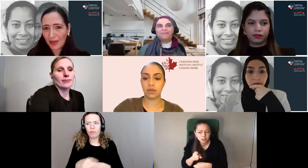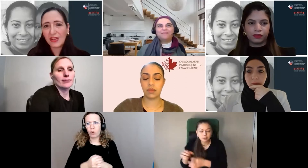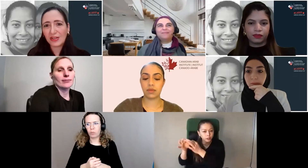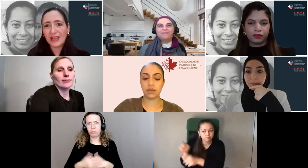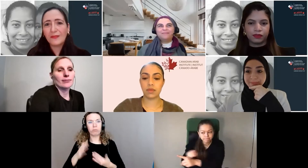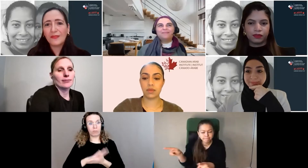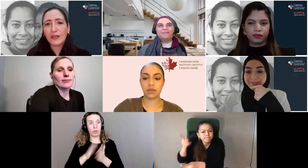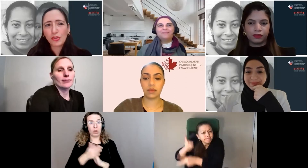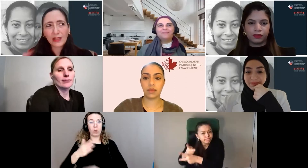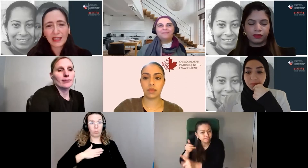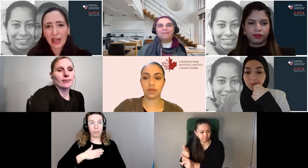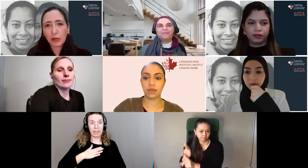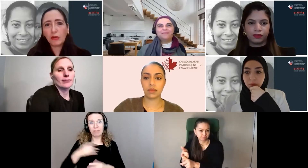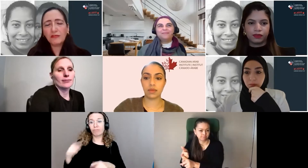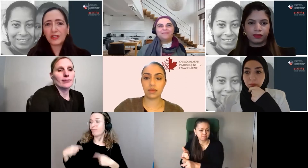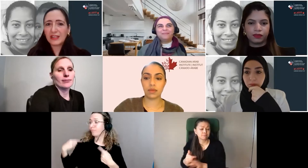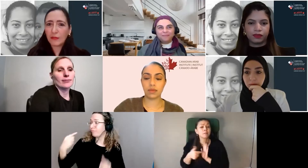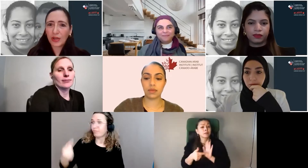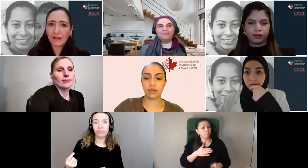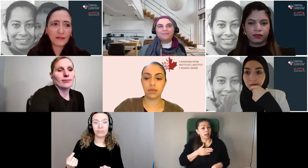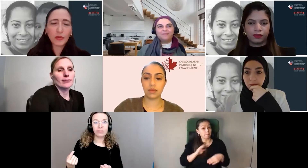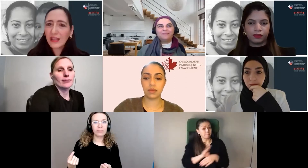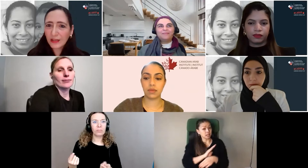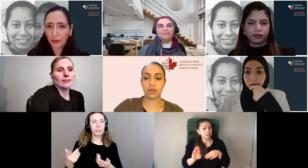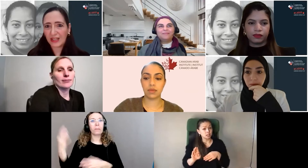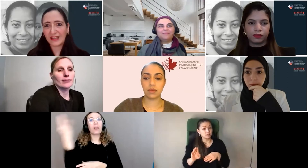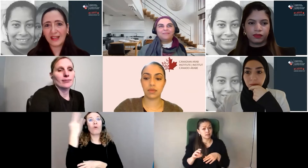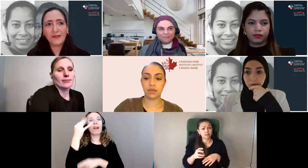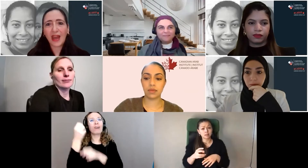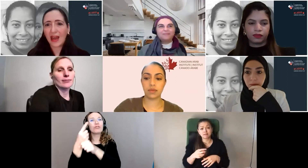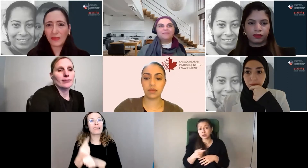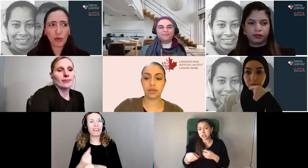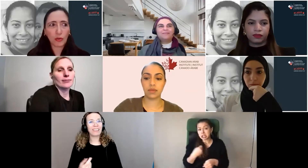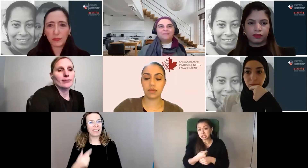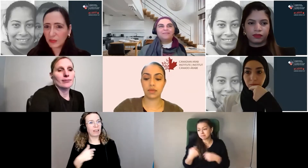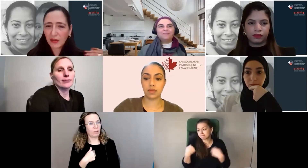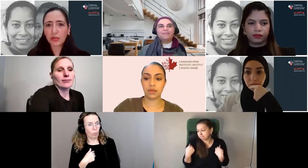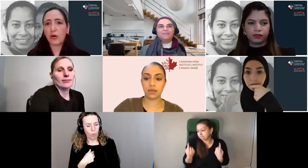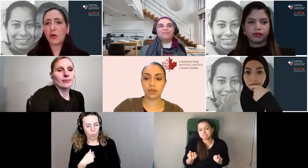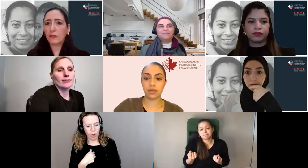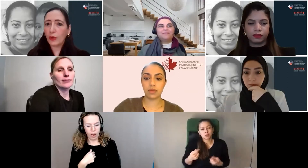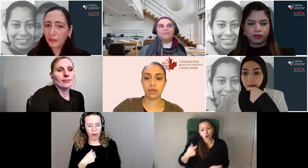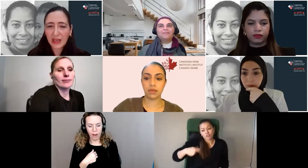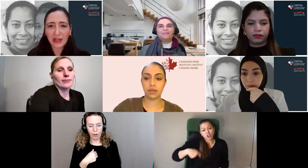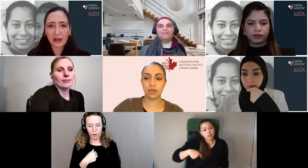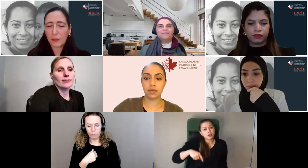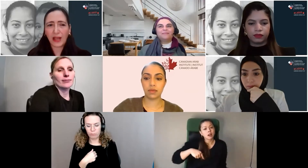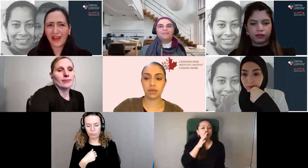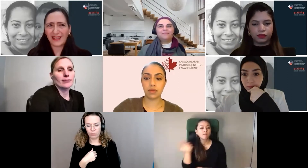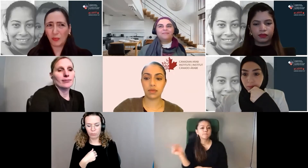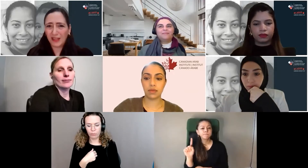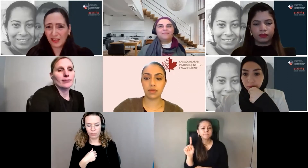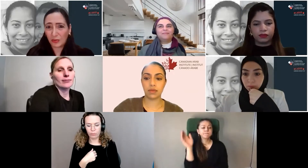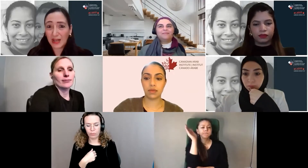many, many years, usually at the annual conference, I bring green smoothies and speakers on well-being, and people